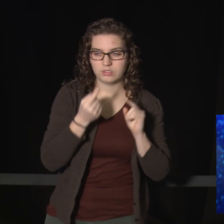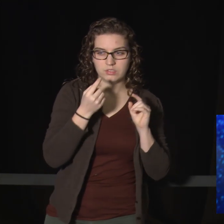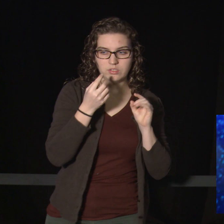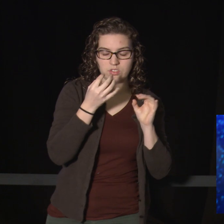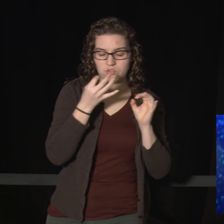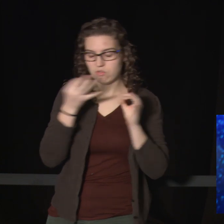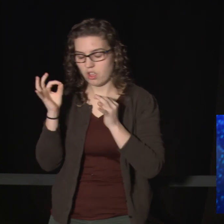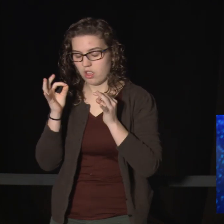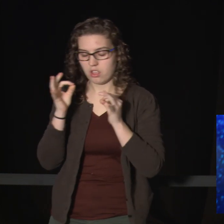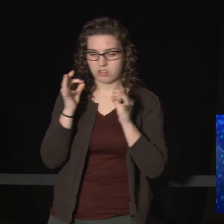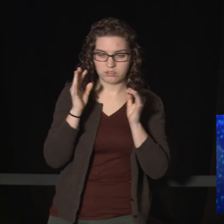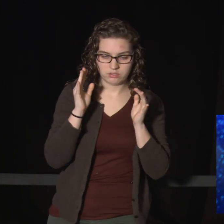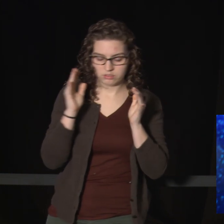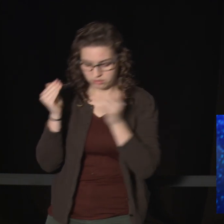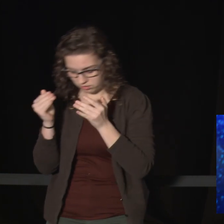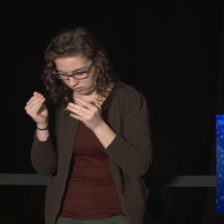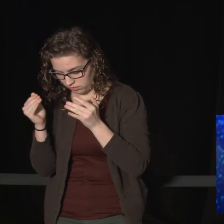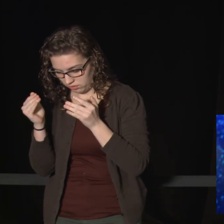us.